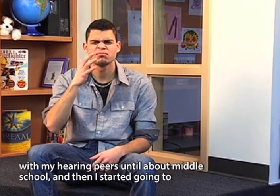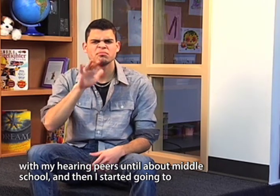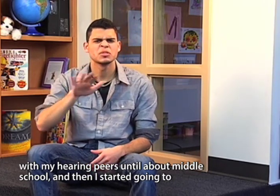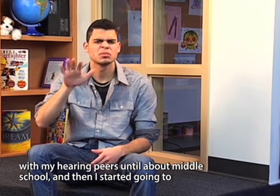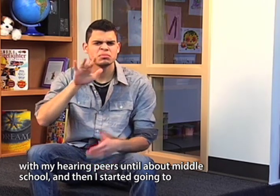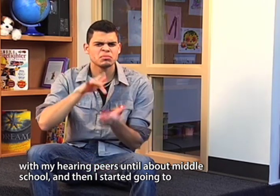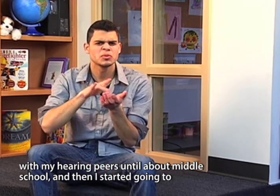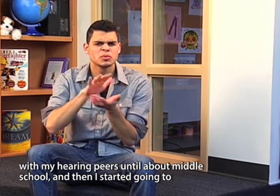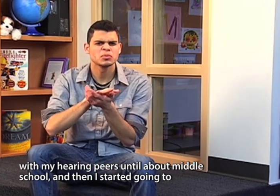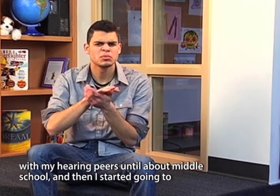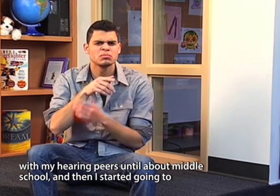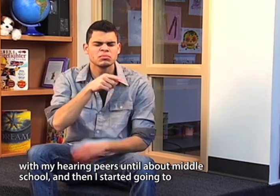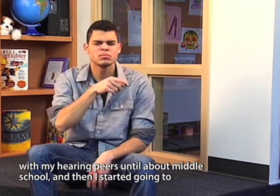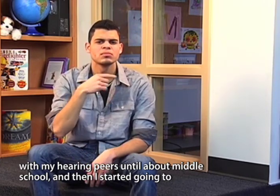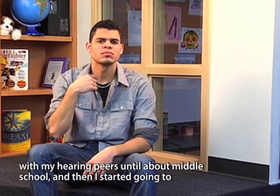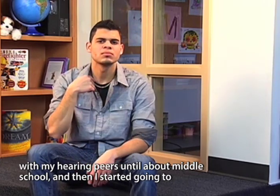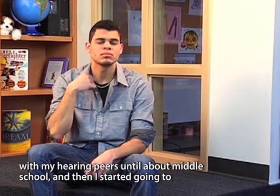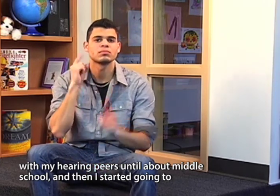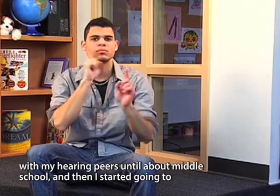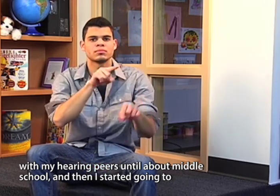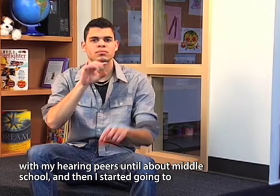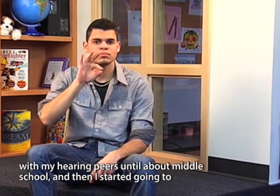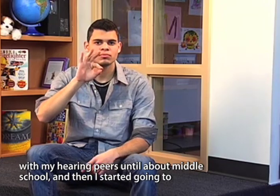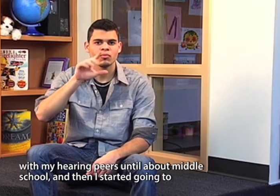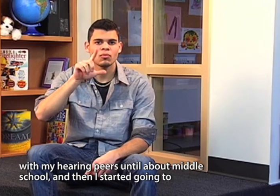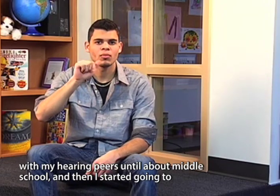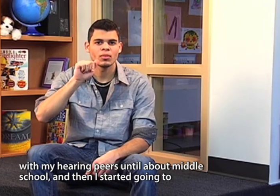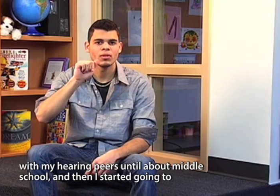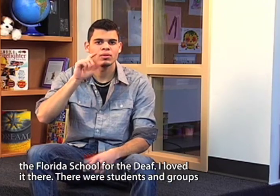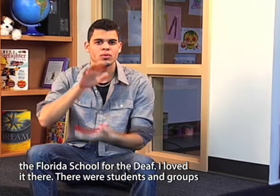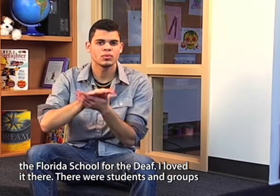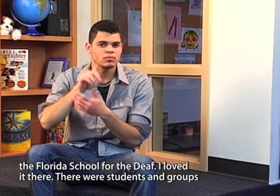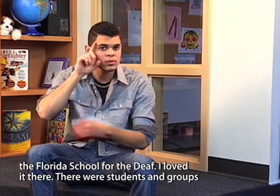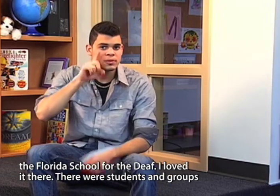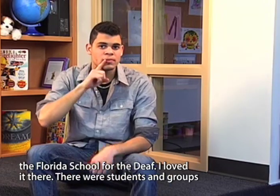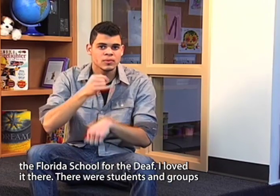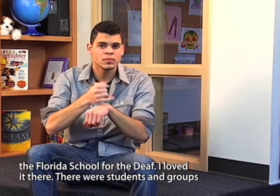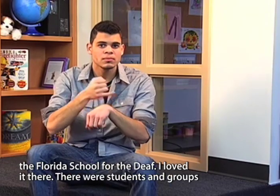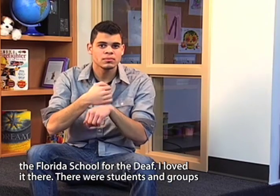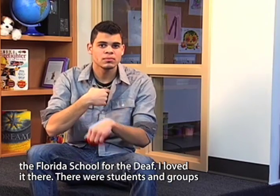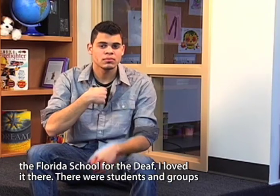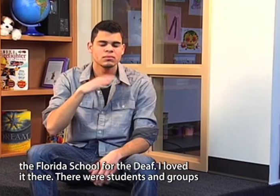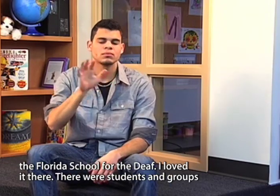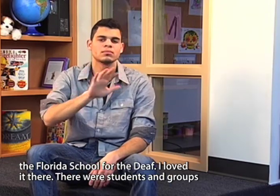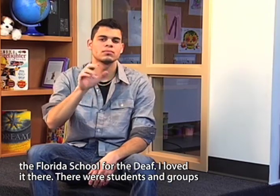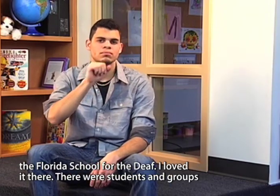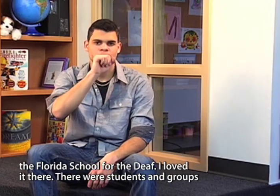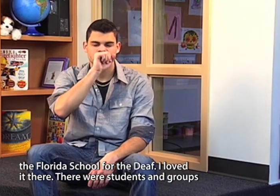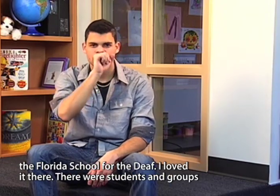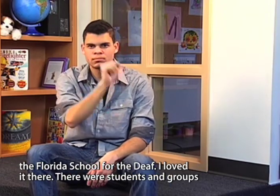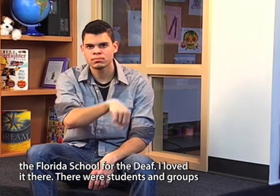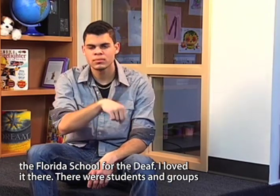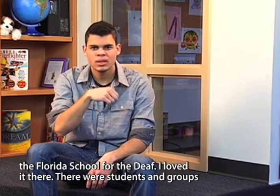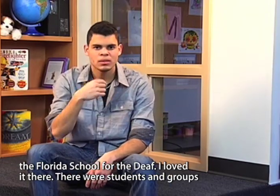until about middle school. And then I started going to the Florida School for the Deaf. And I loved it